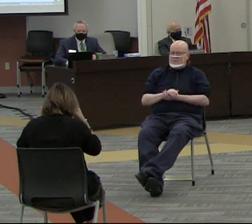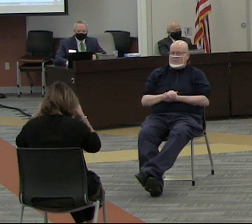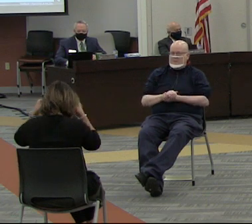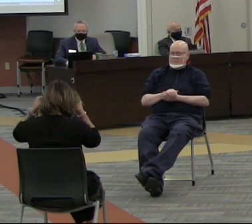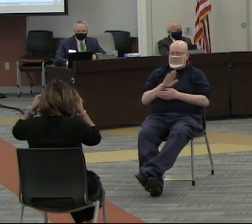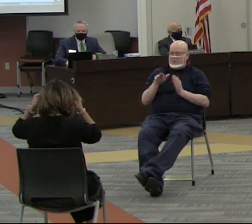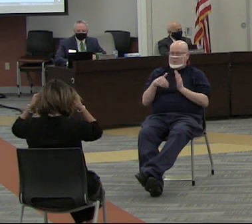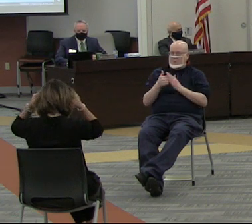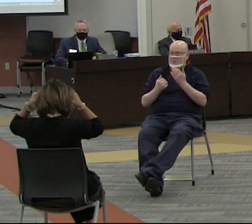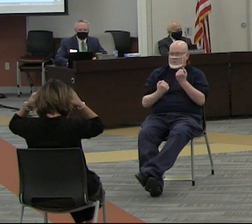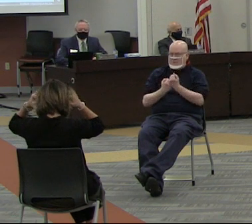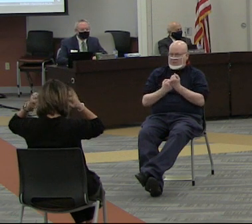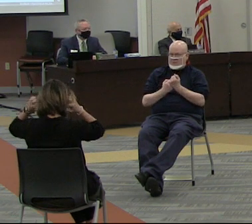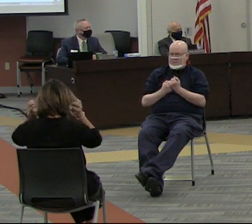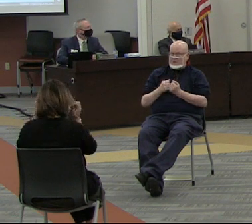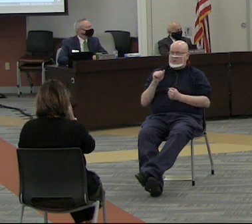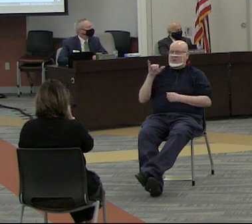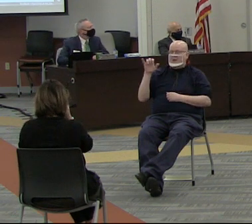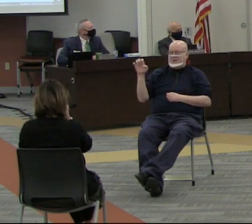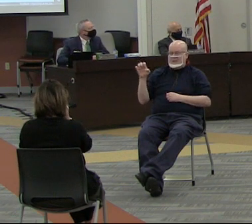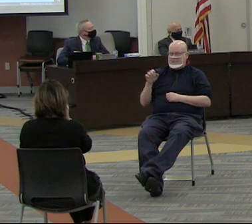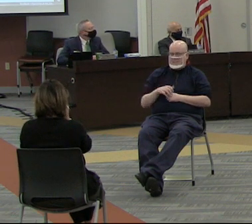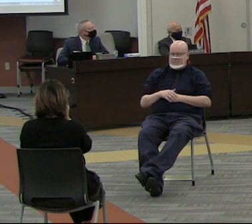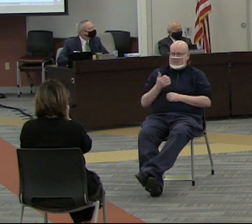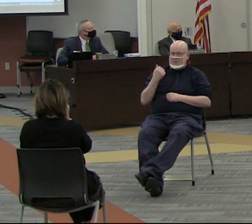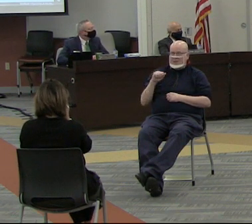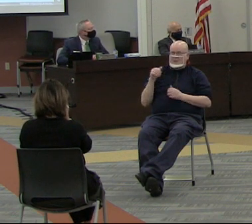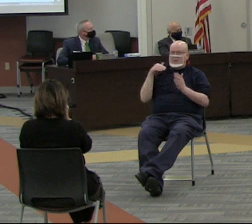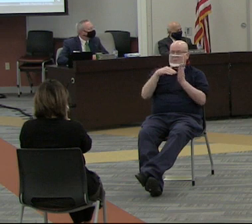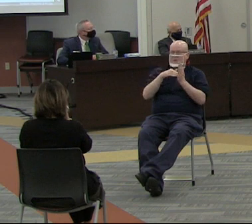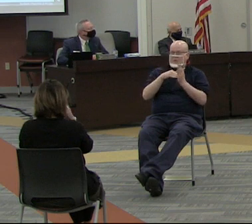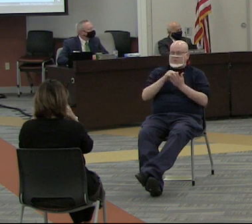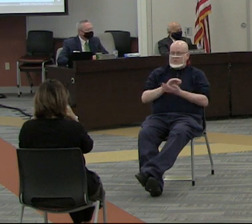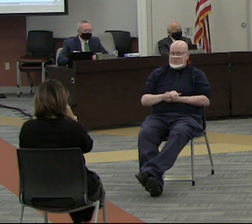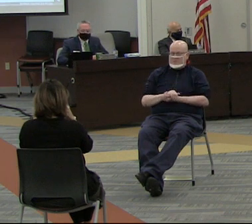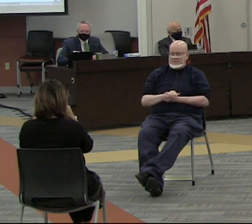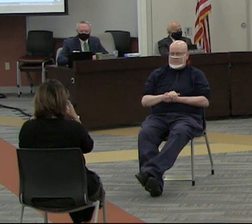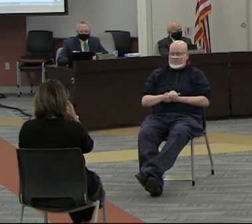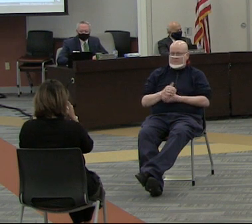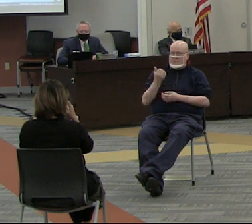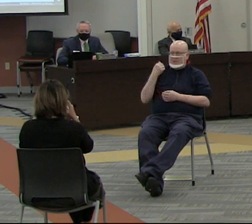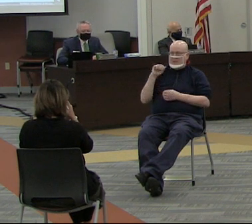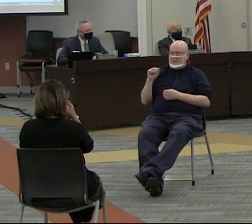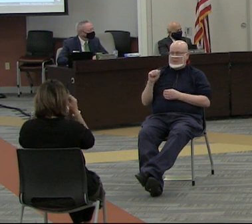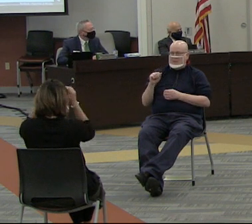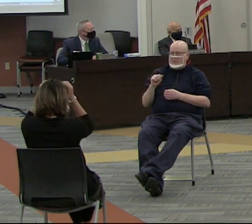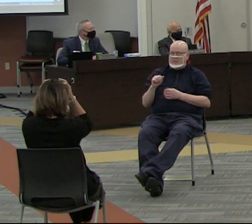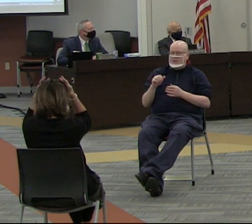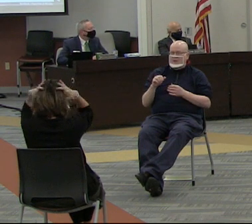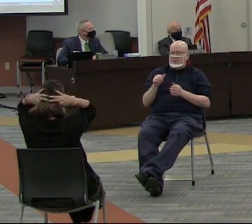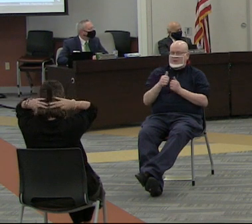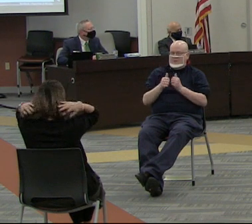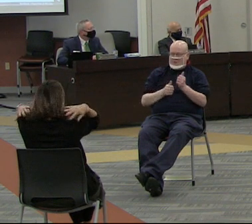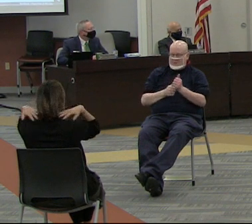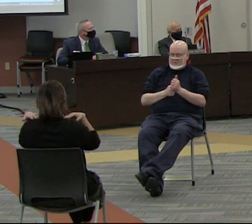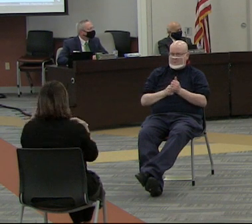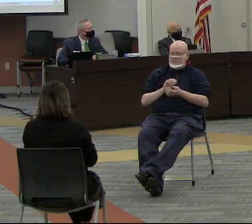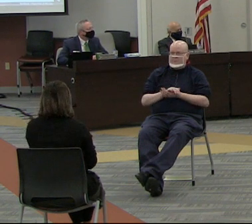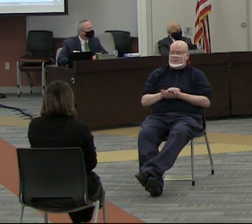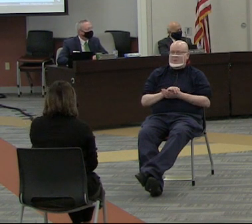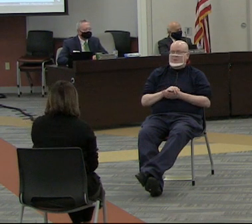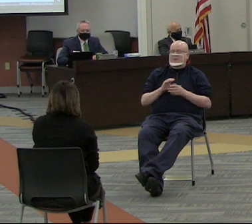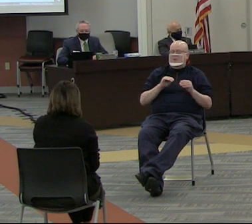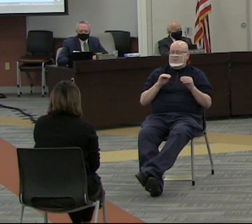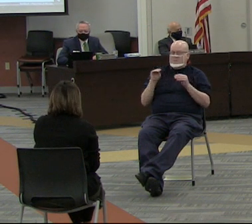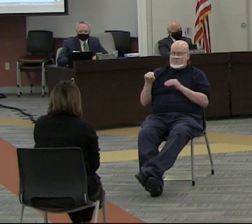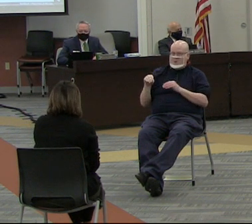All in favor? Aye. Any opposed? Any abstentions? Motion carries 6-0.